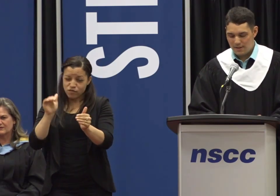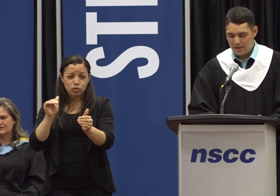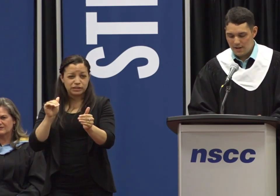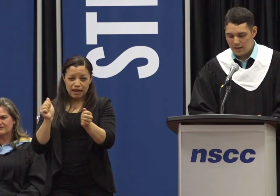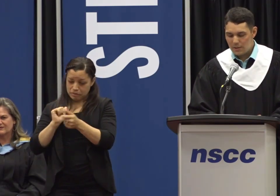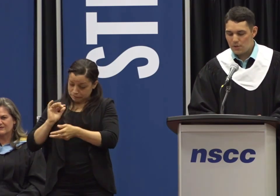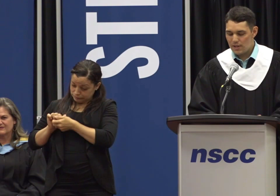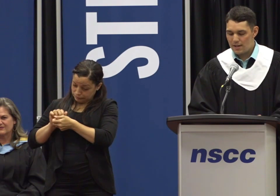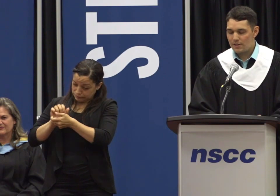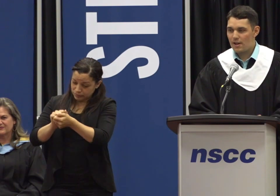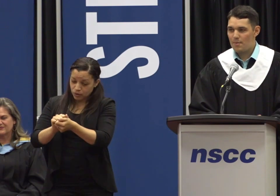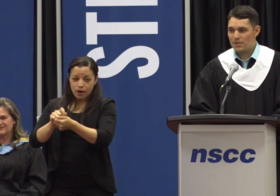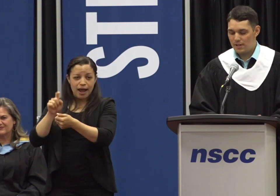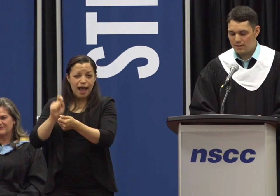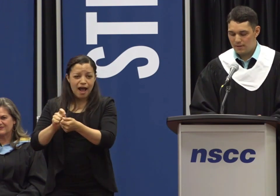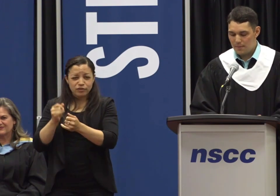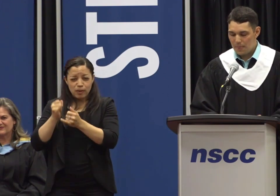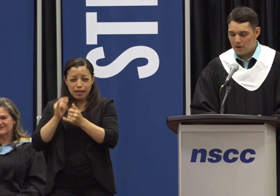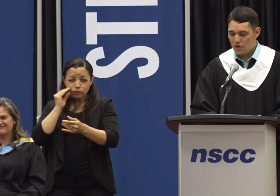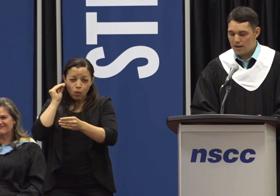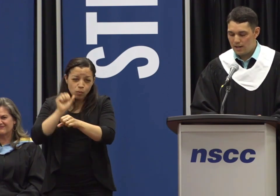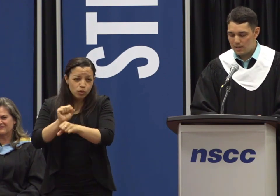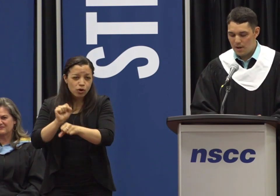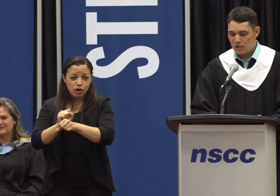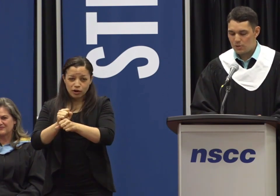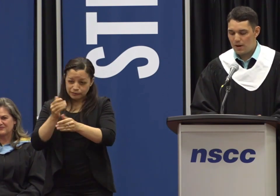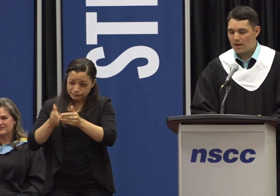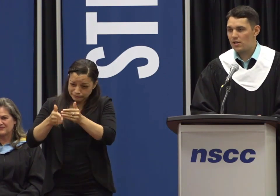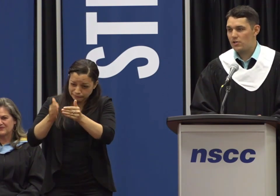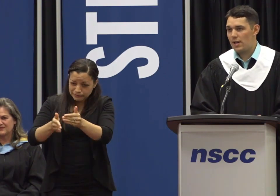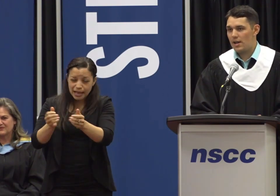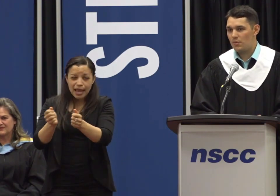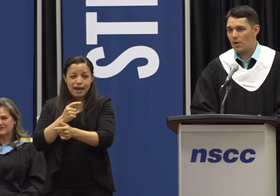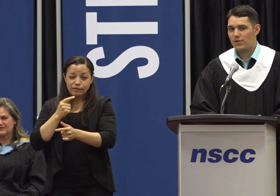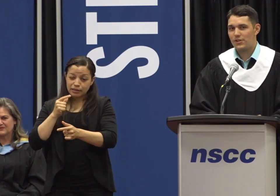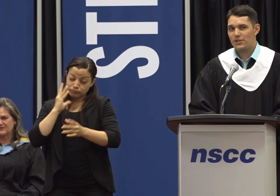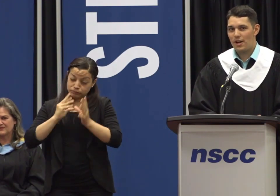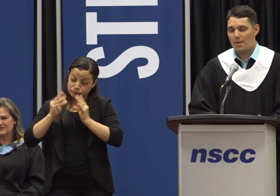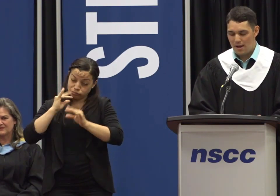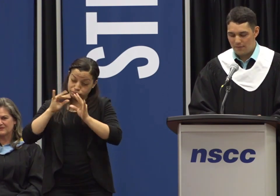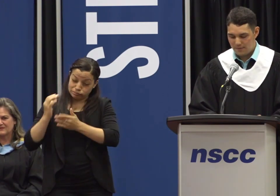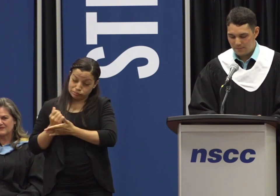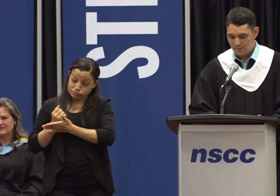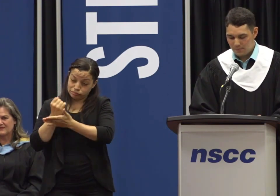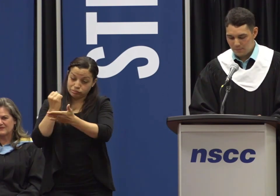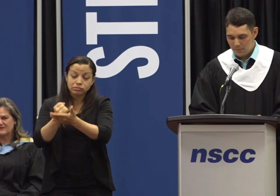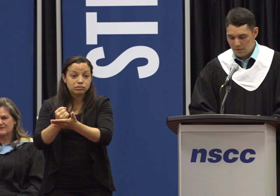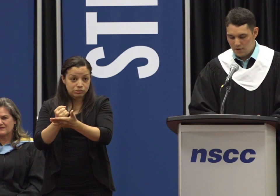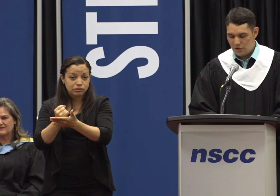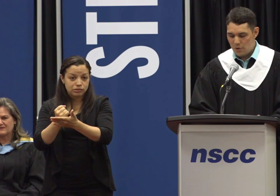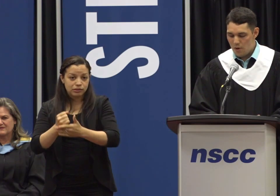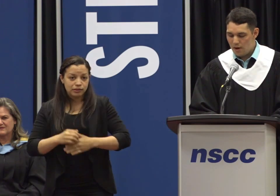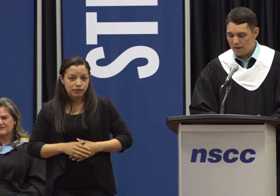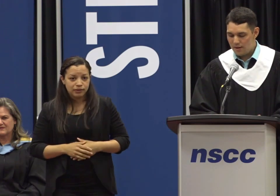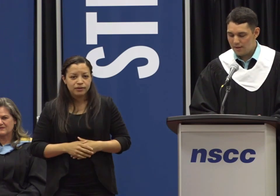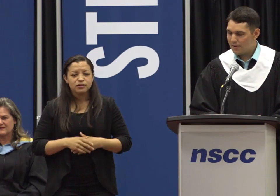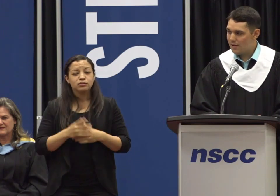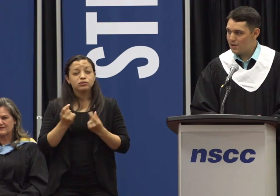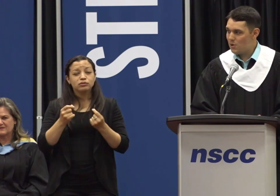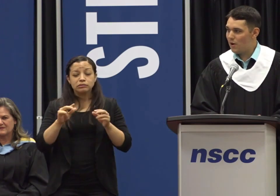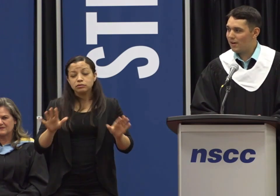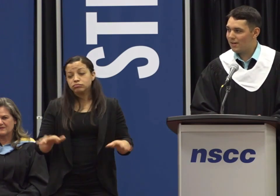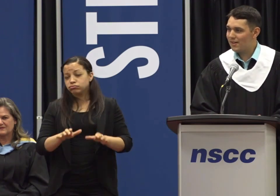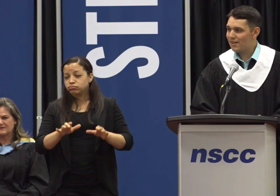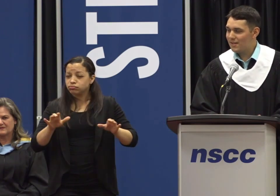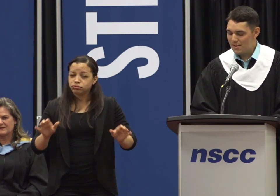ends, get those last assignments in, and try to get as much experience as you can while there's still time left. So you work,